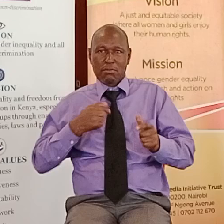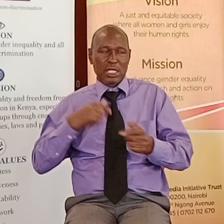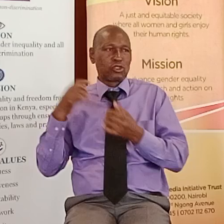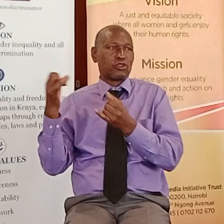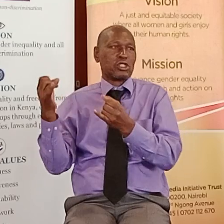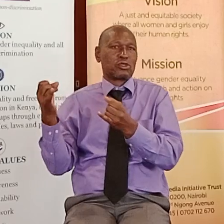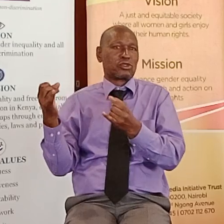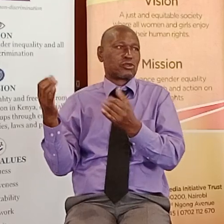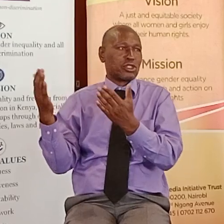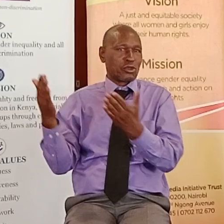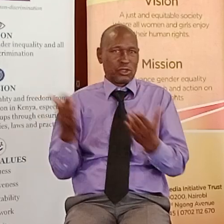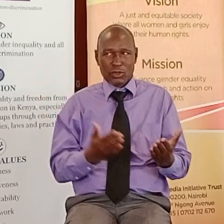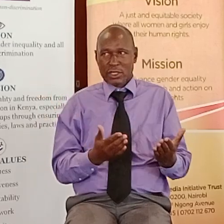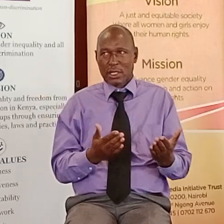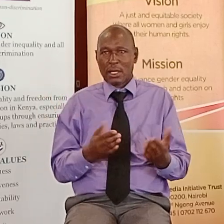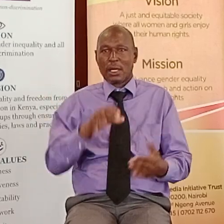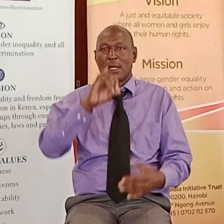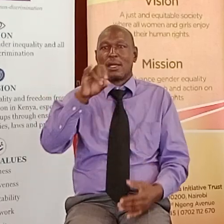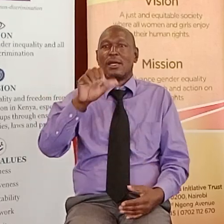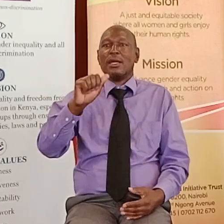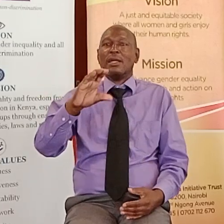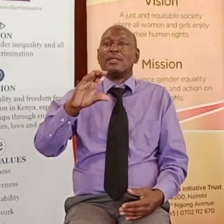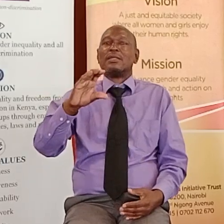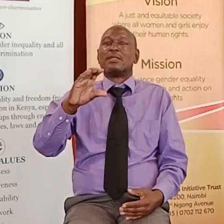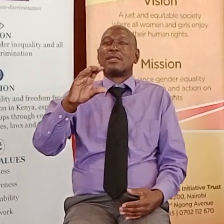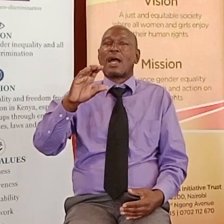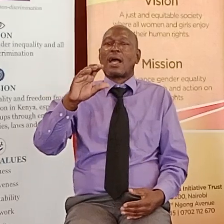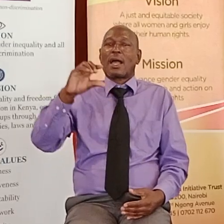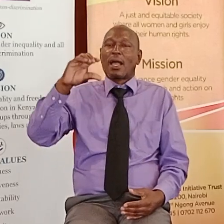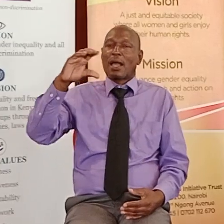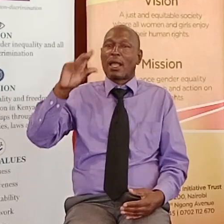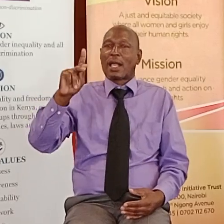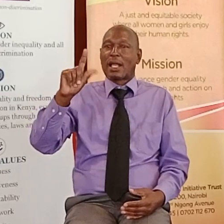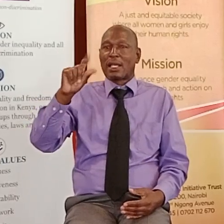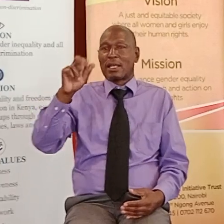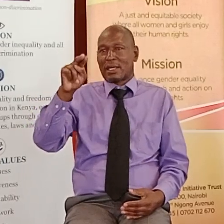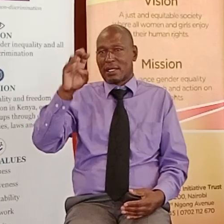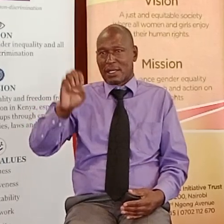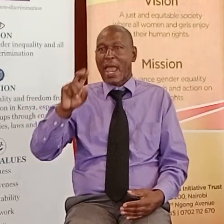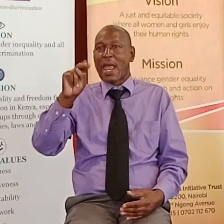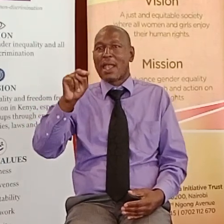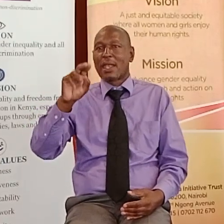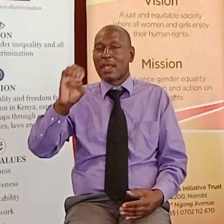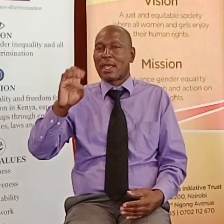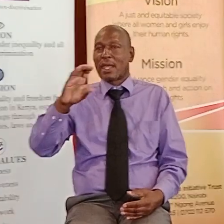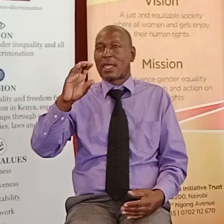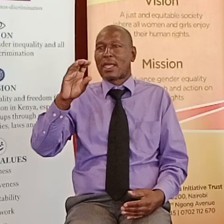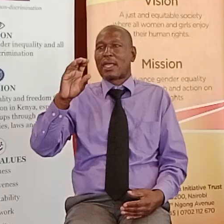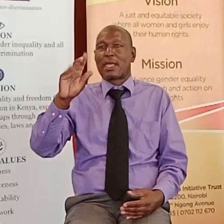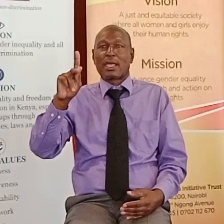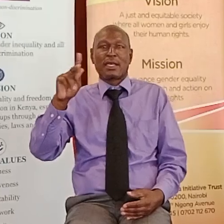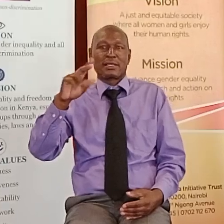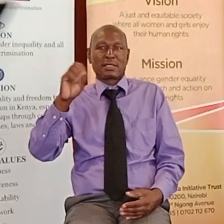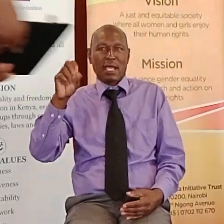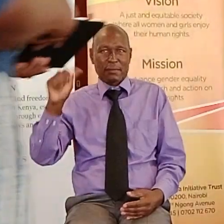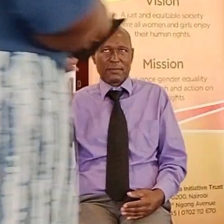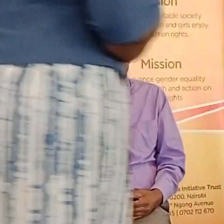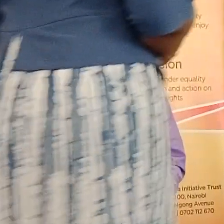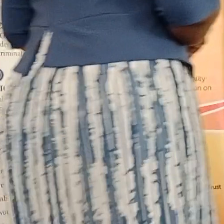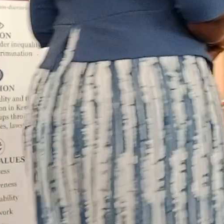welcome Jacqueline Nekesa, Director Gender from State Department of Gender and Affirmative Action, but she's also the National